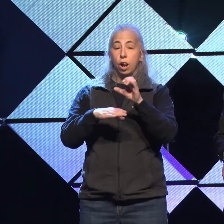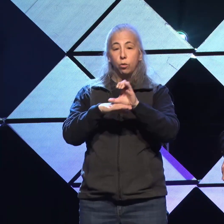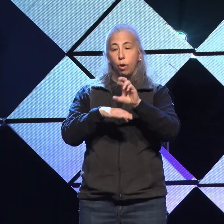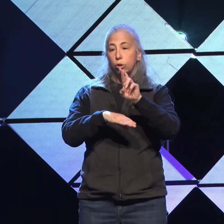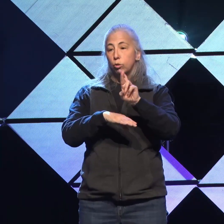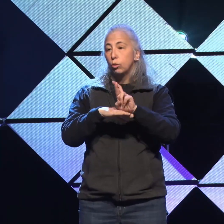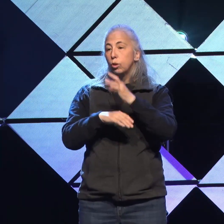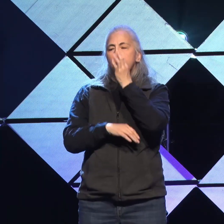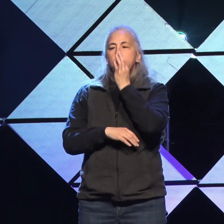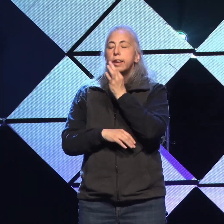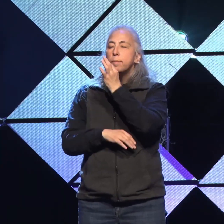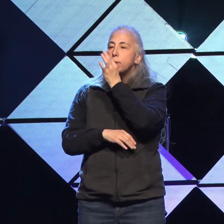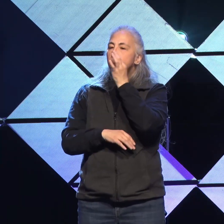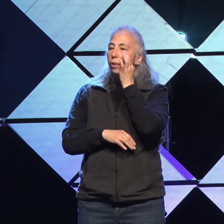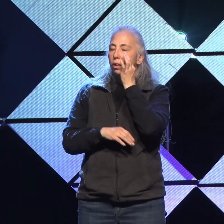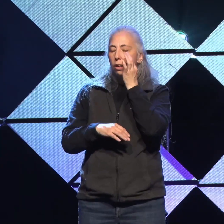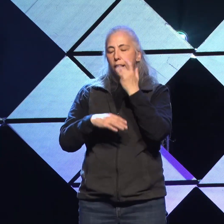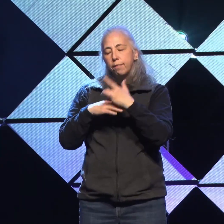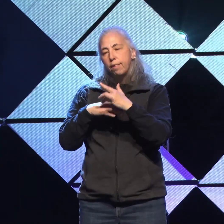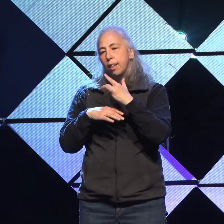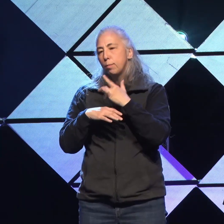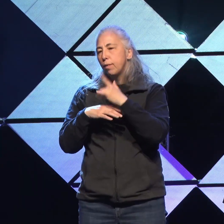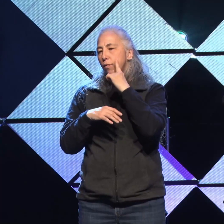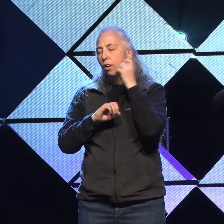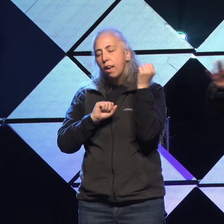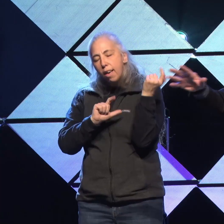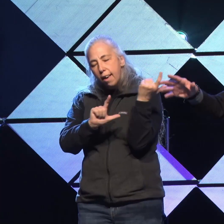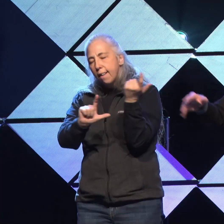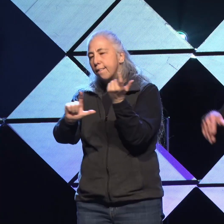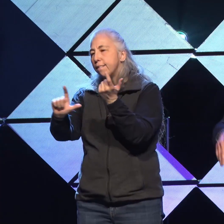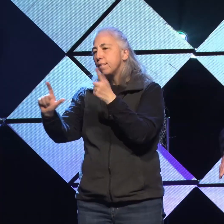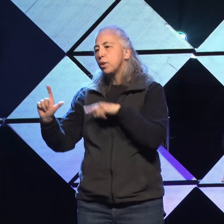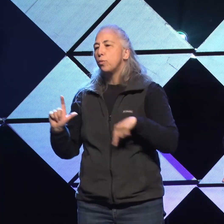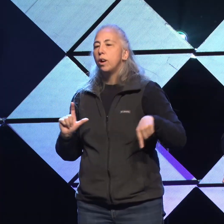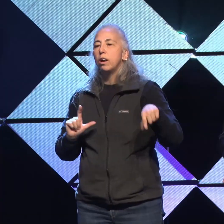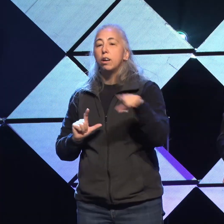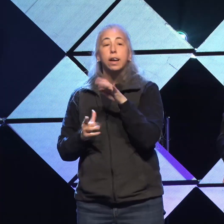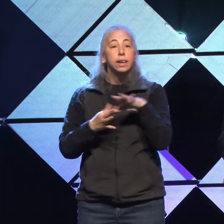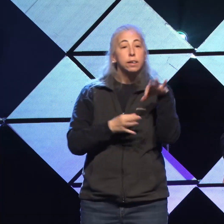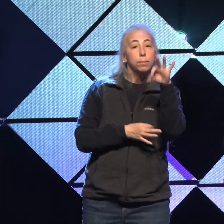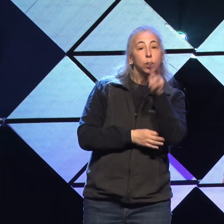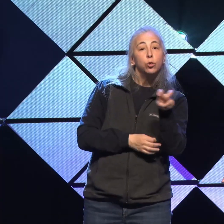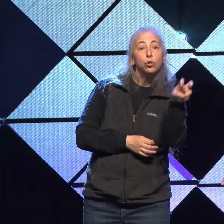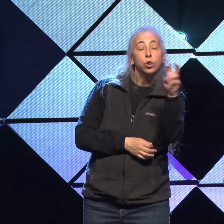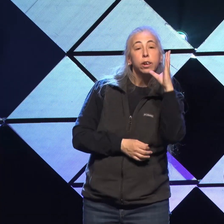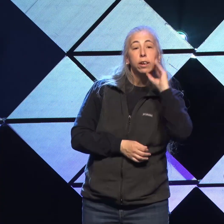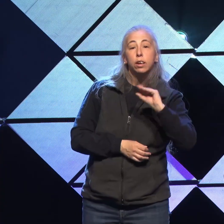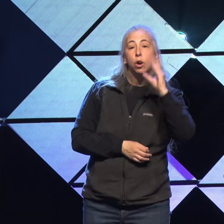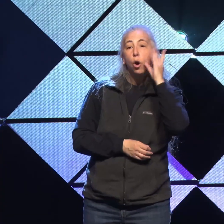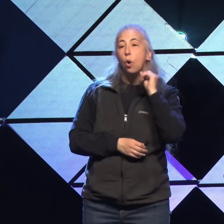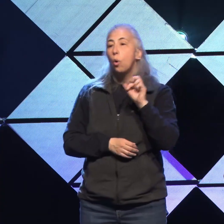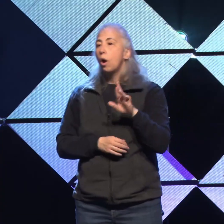to everyone. Wherever you are on a spiritual journey or not on a spiritual journey, you are welcome